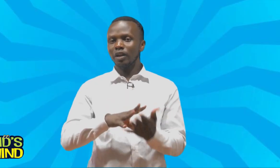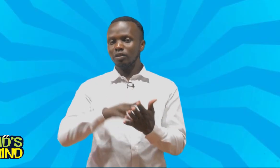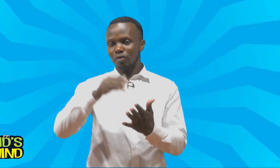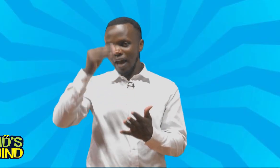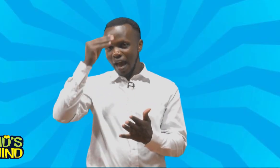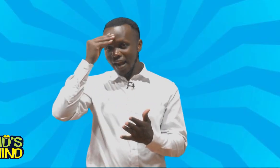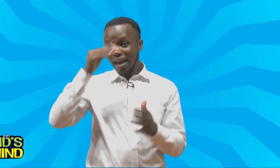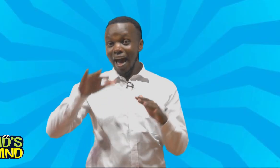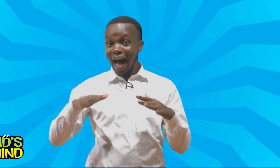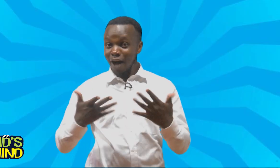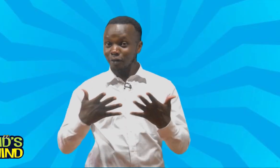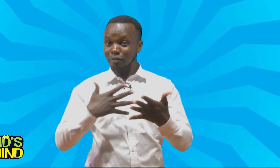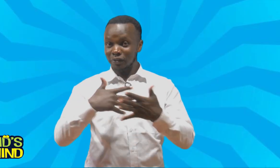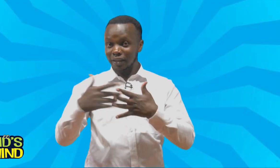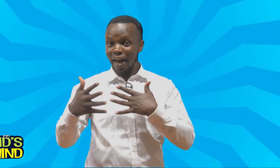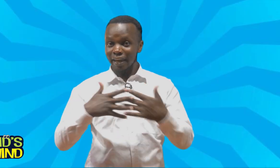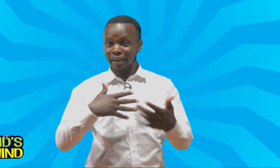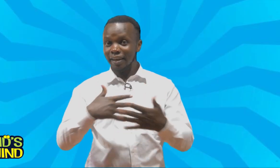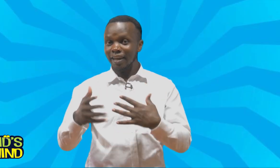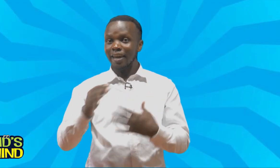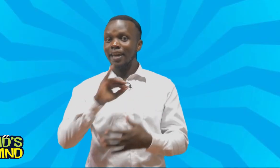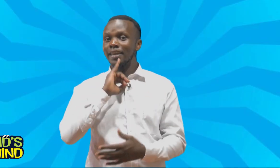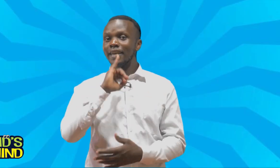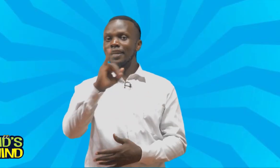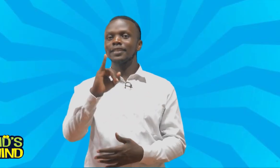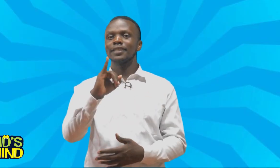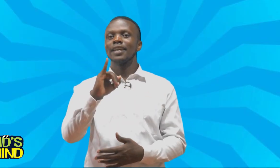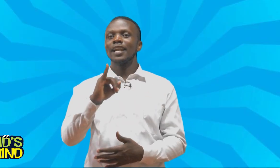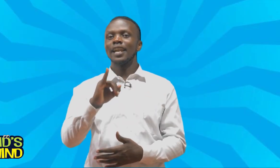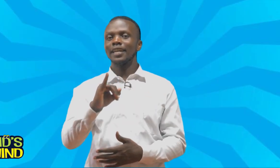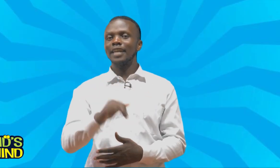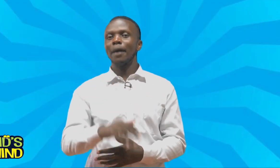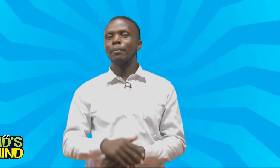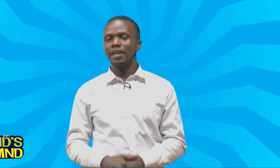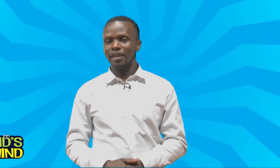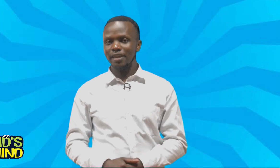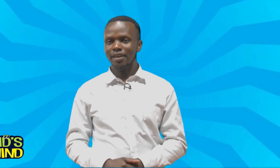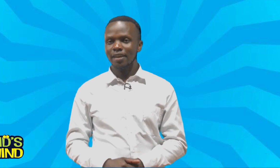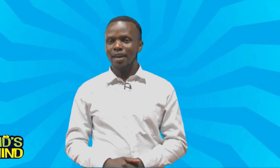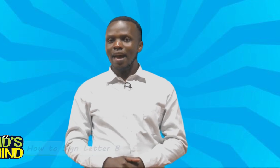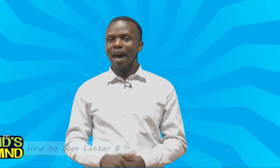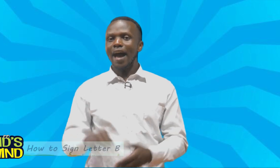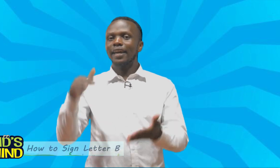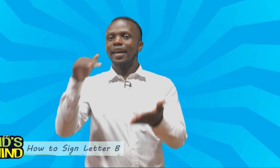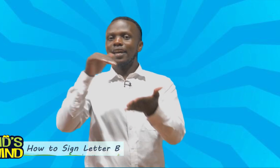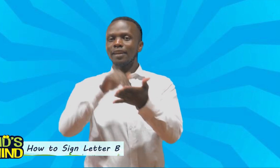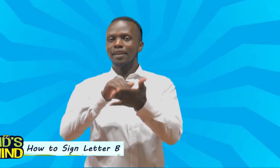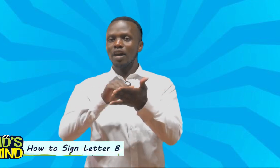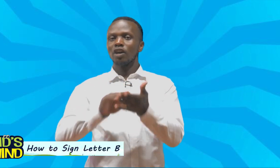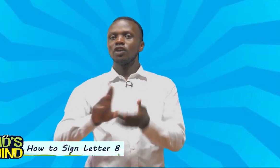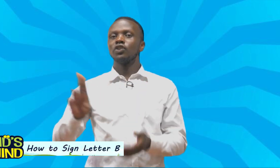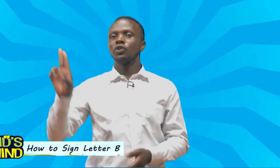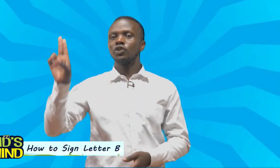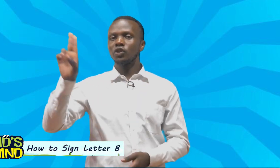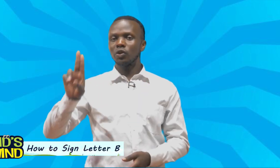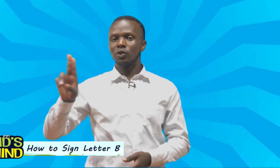to learn how to sign is letter B. Again, you